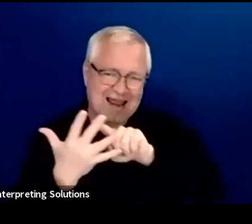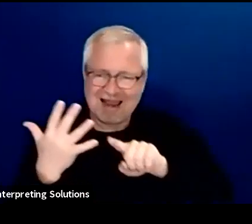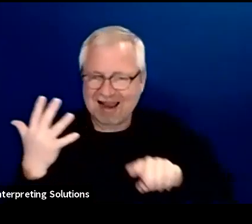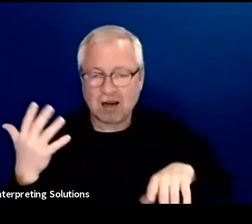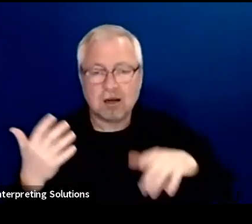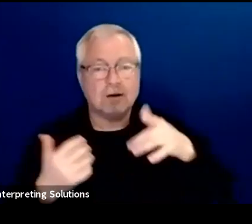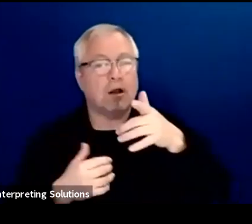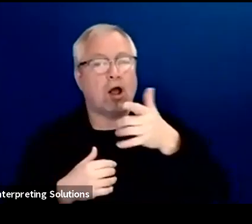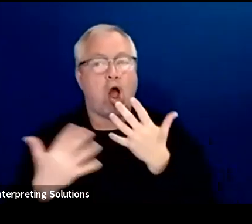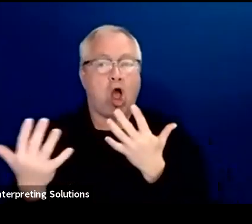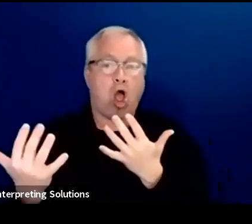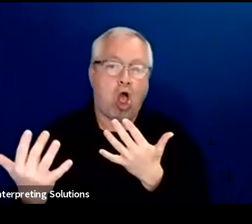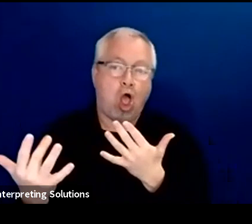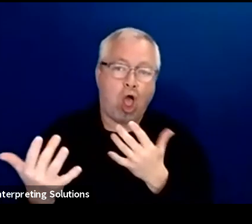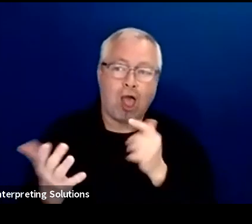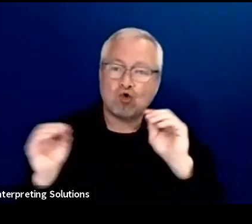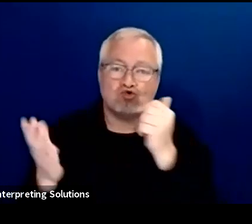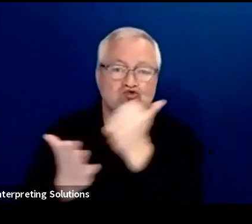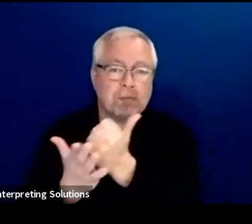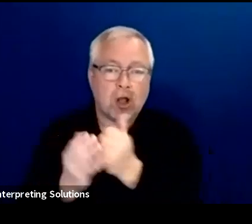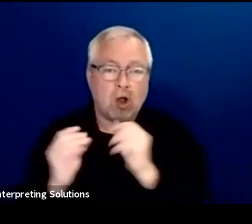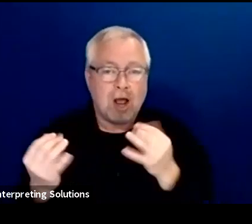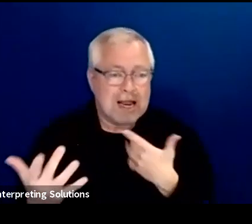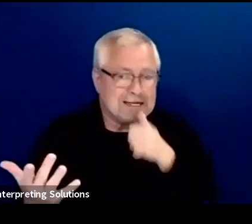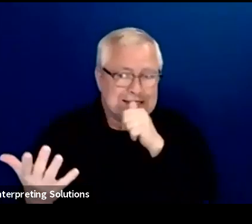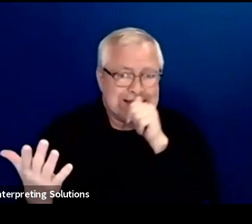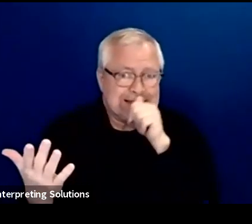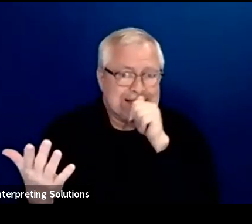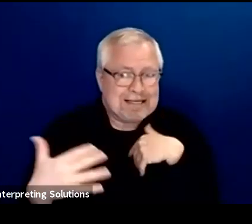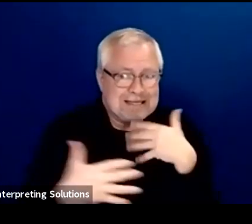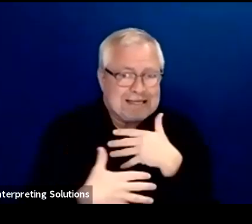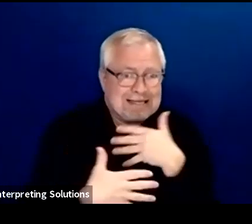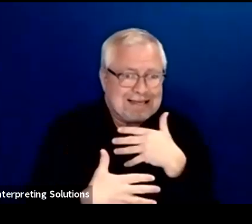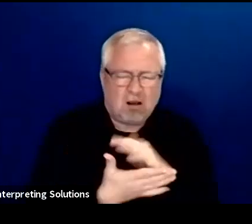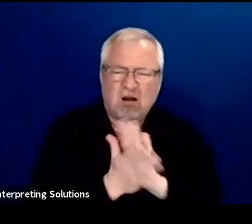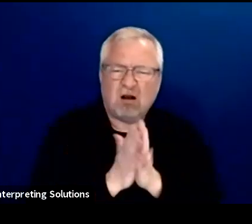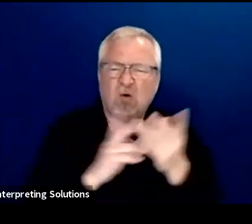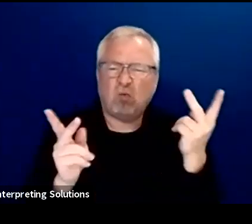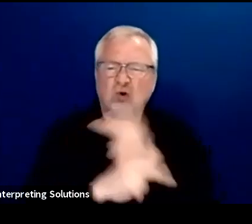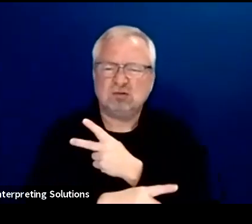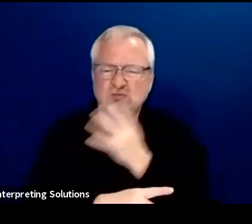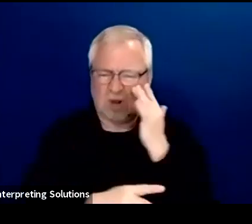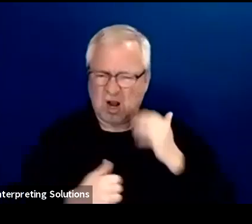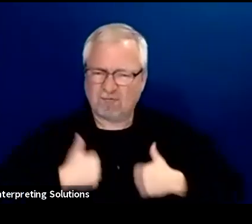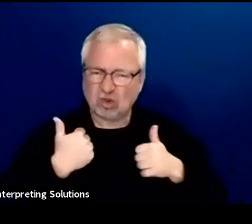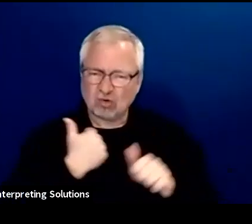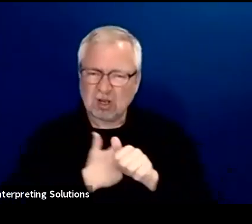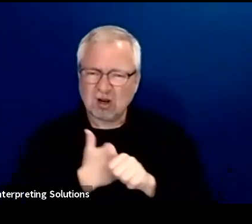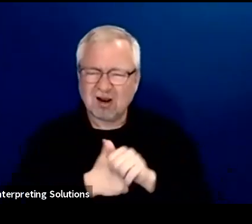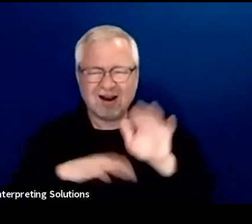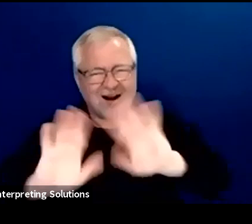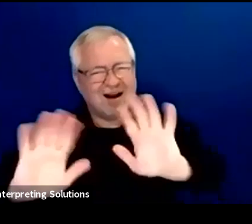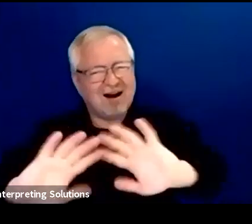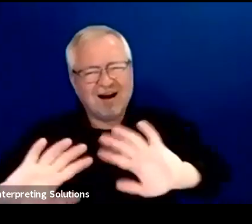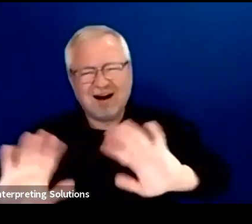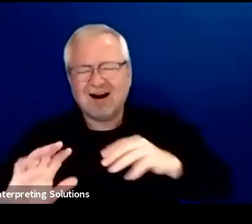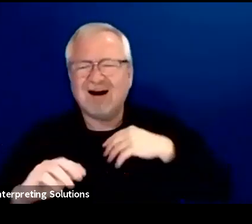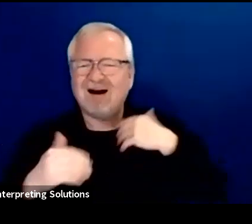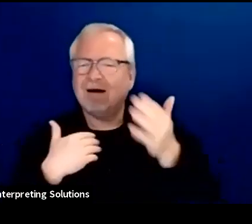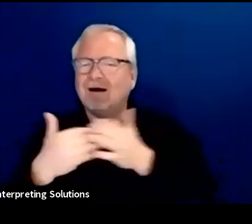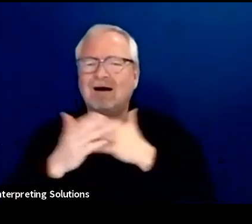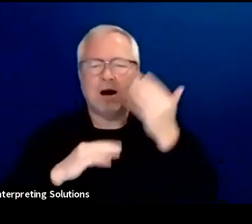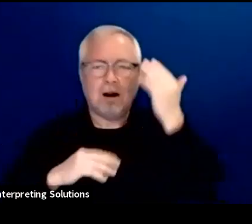for these kinds of things can indeed be life-threatening. It's just important to say, even with all of the activity happening right now in